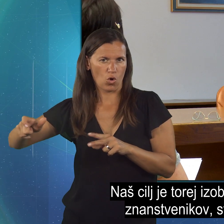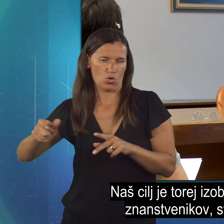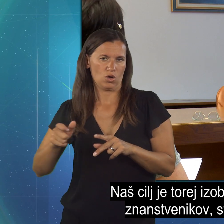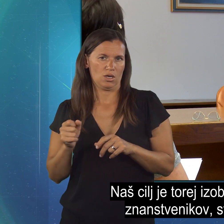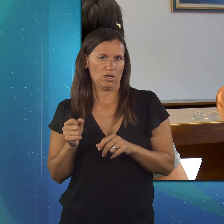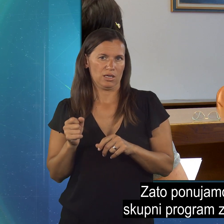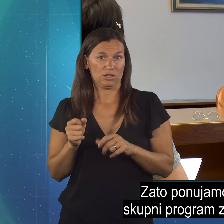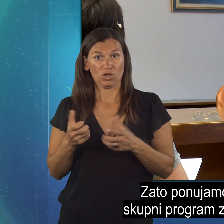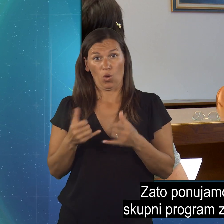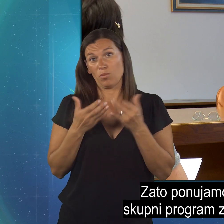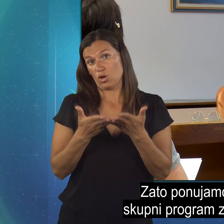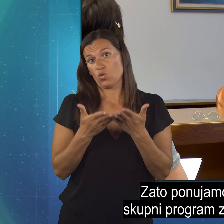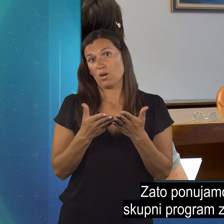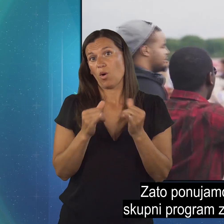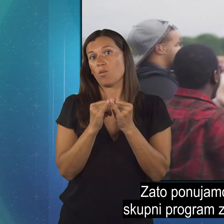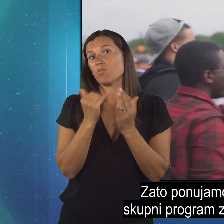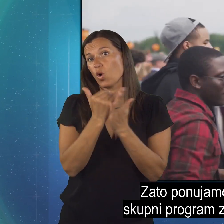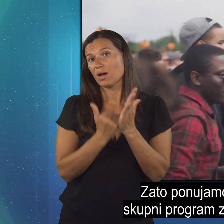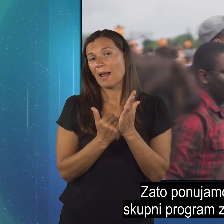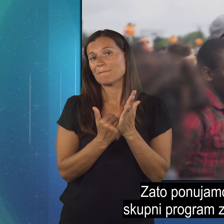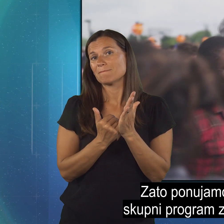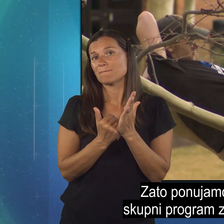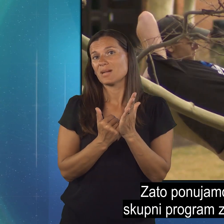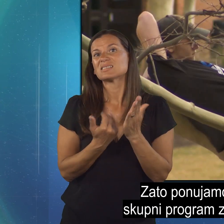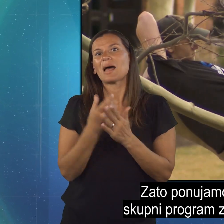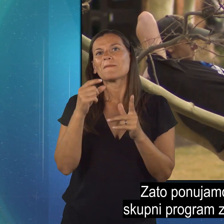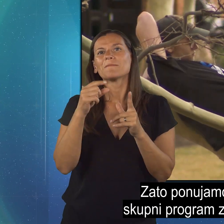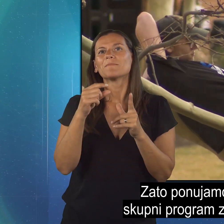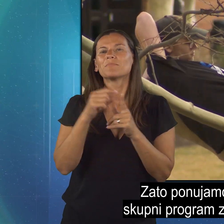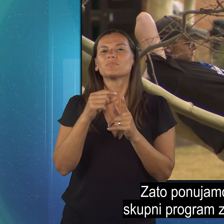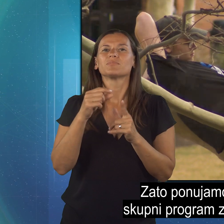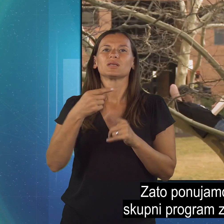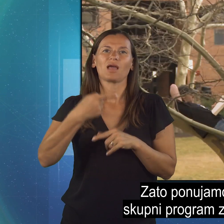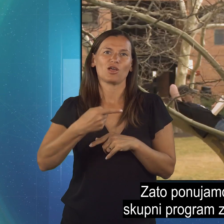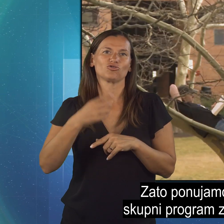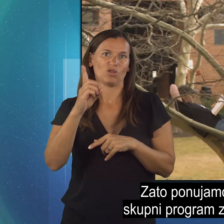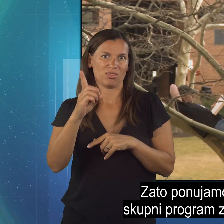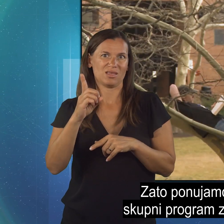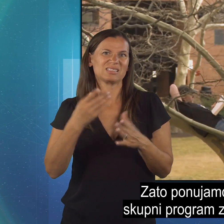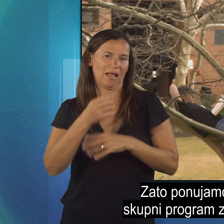professionals. So we offer a program, a joint program, to create a PhD